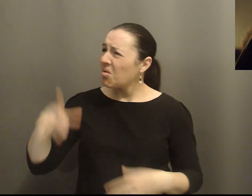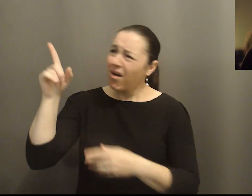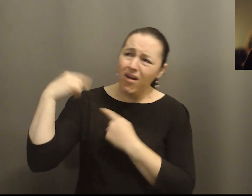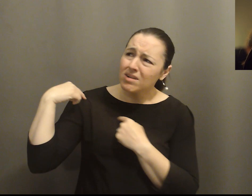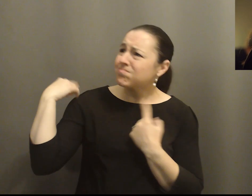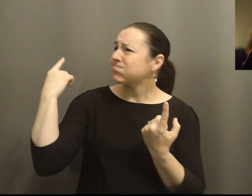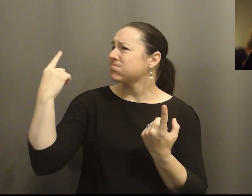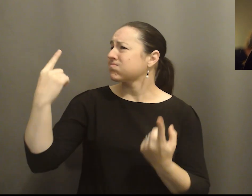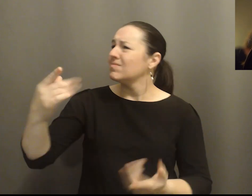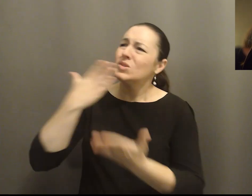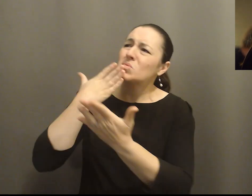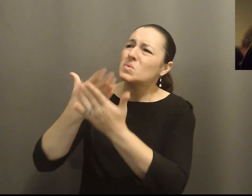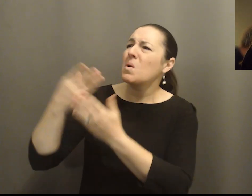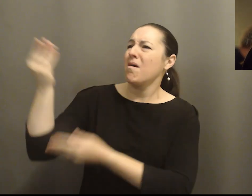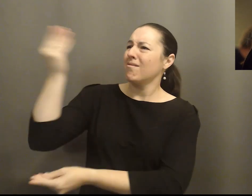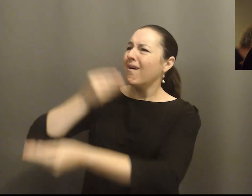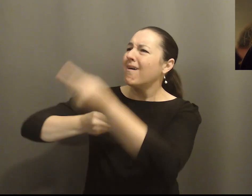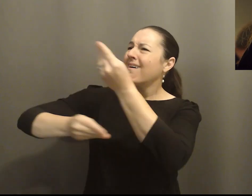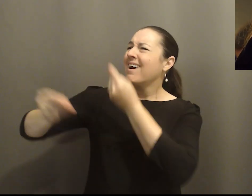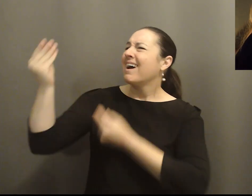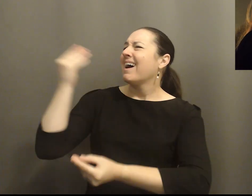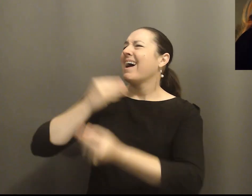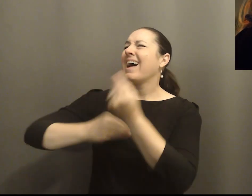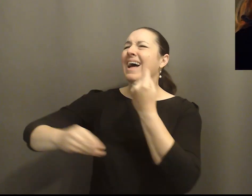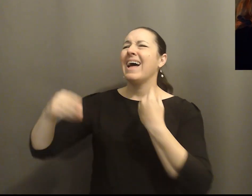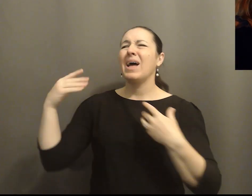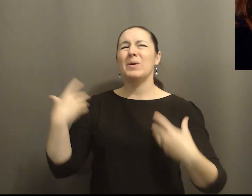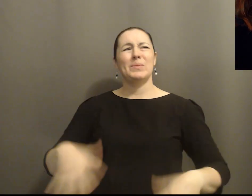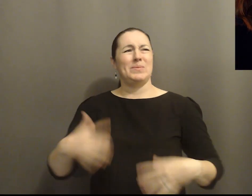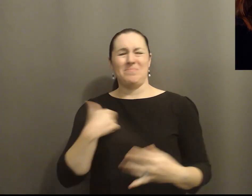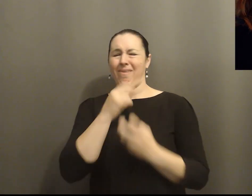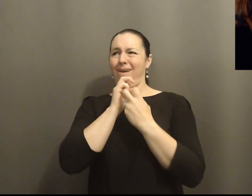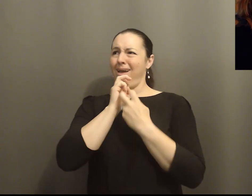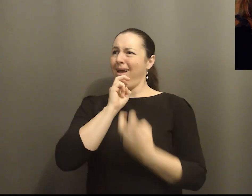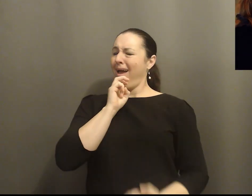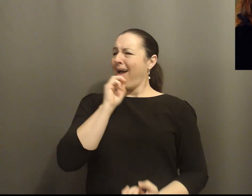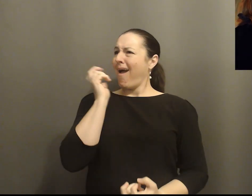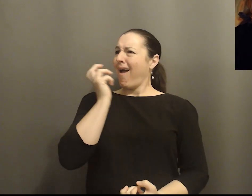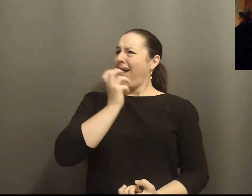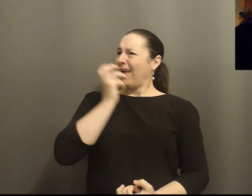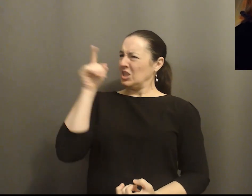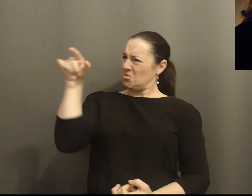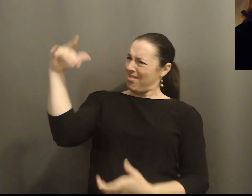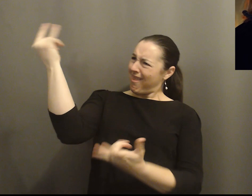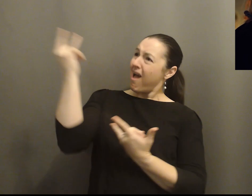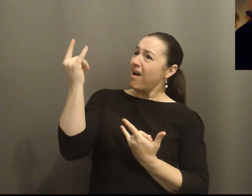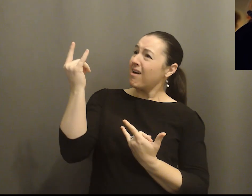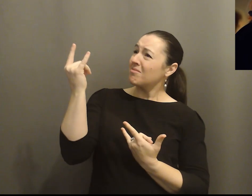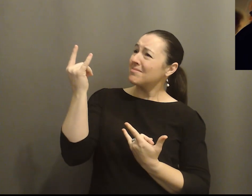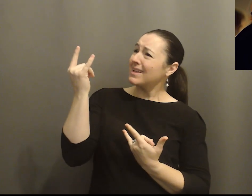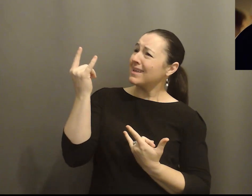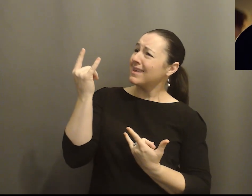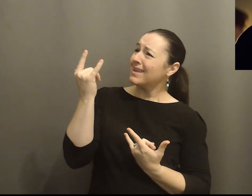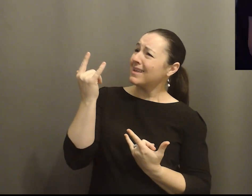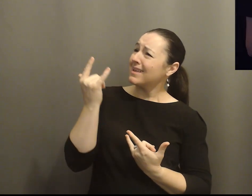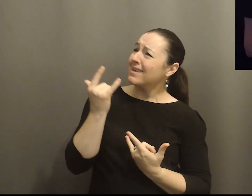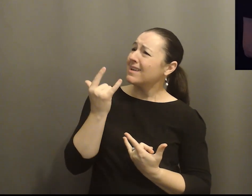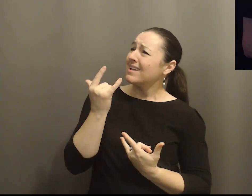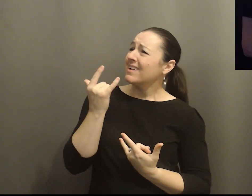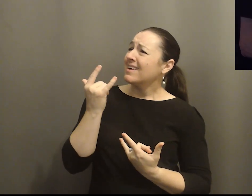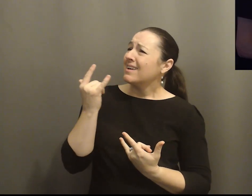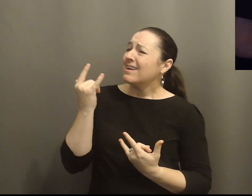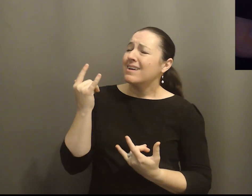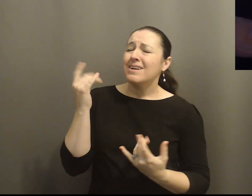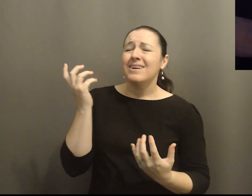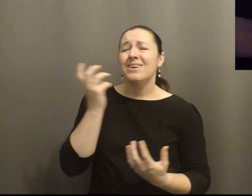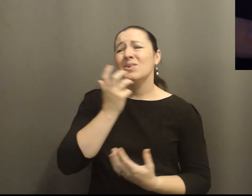good to me Oh, God, I can't believe how you love me